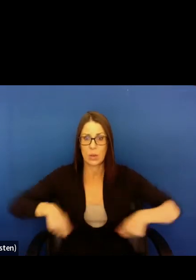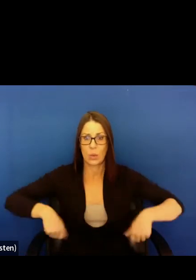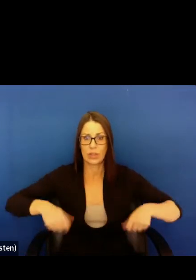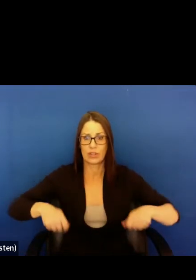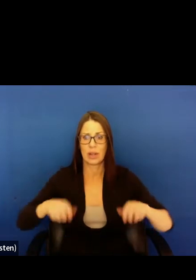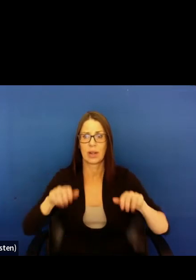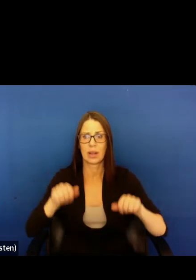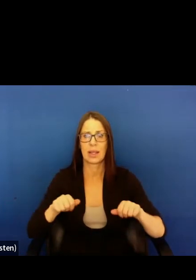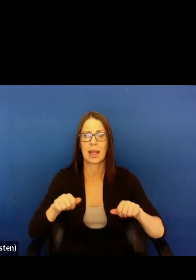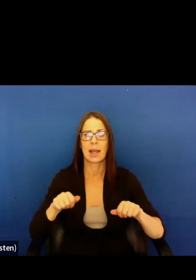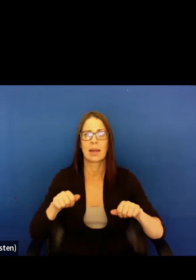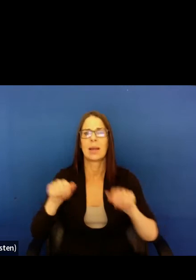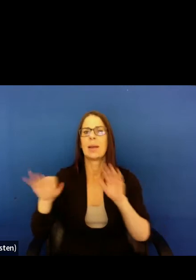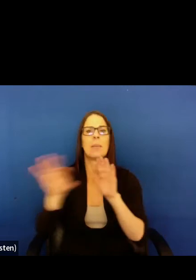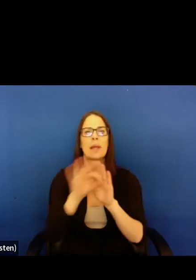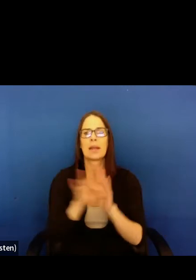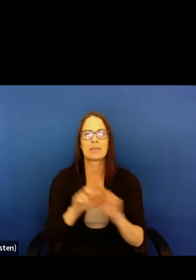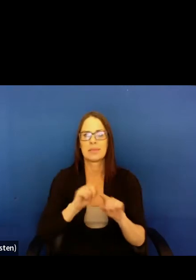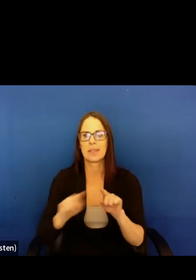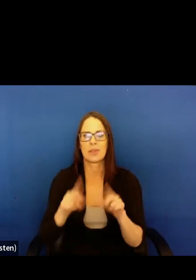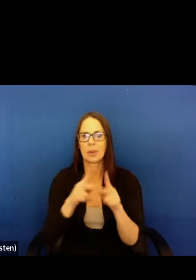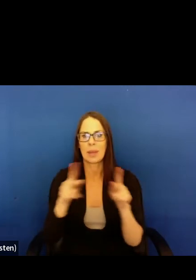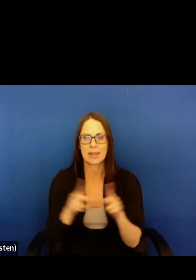sit and enjoy the